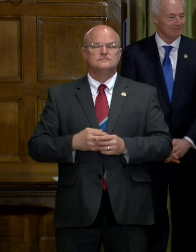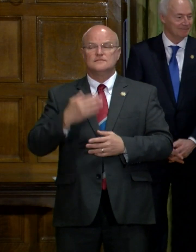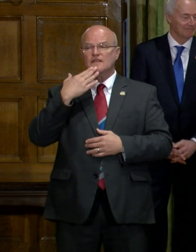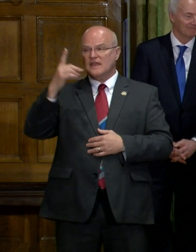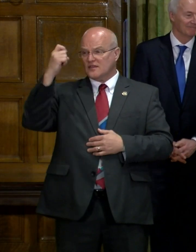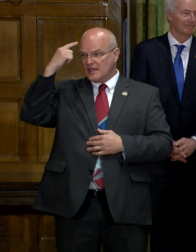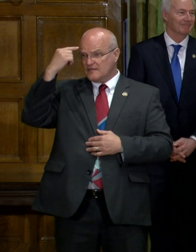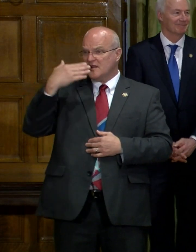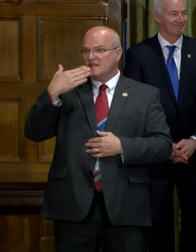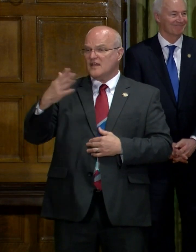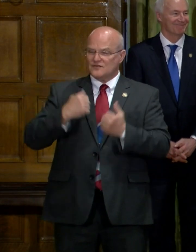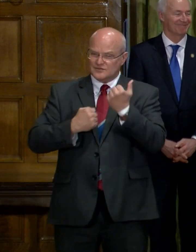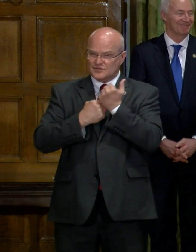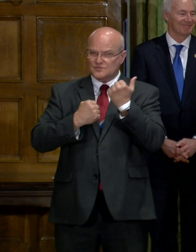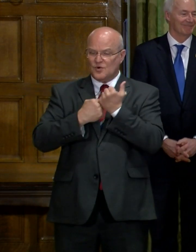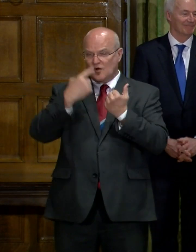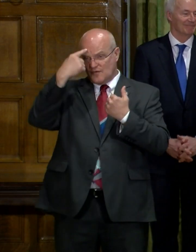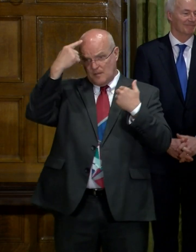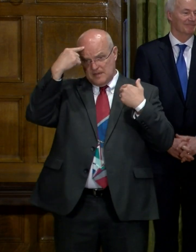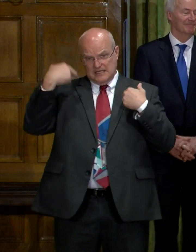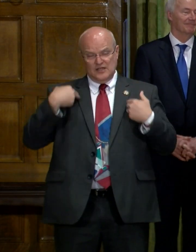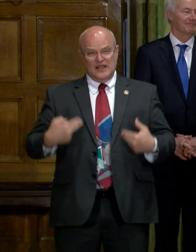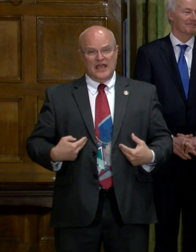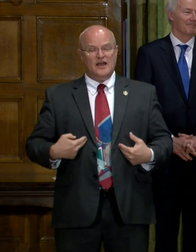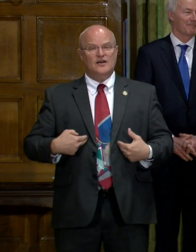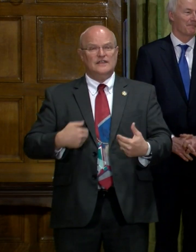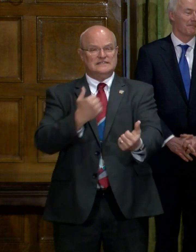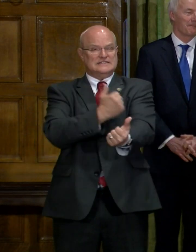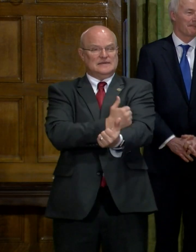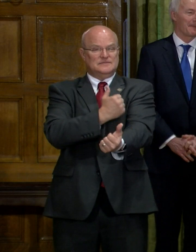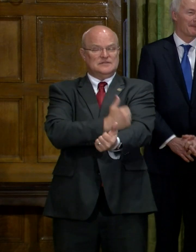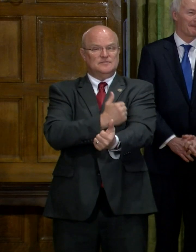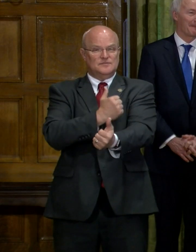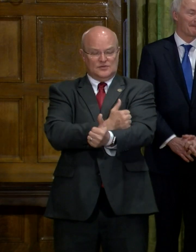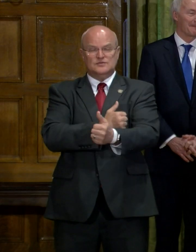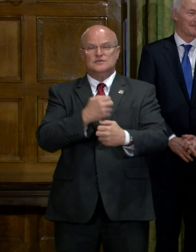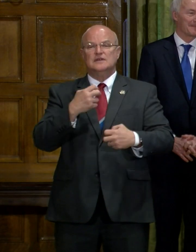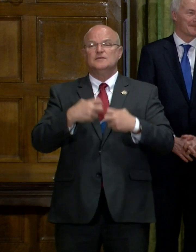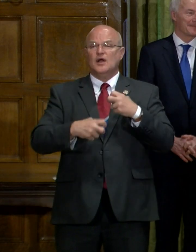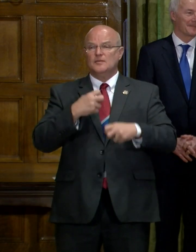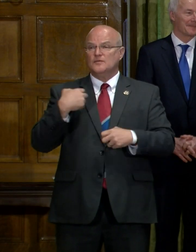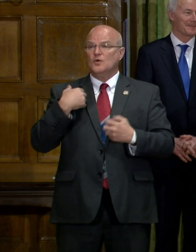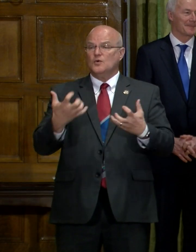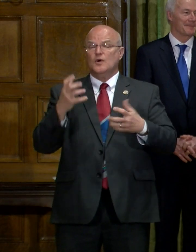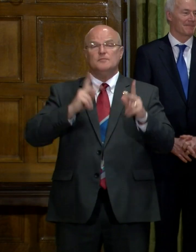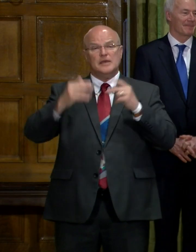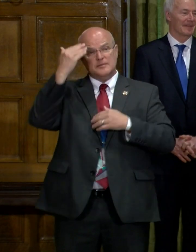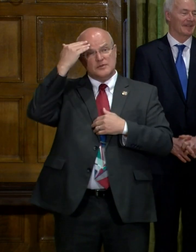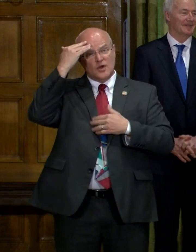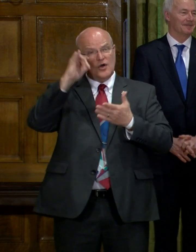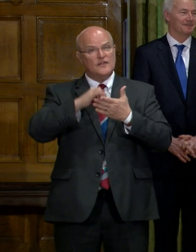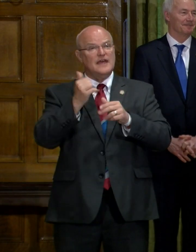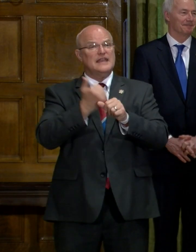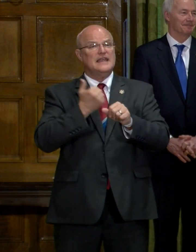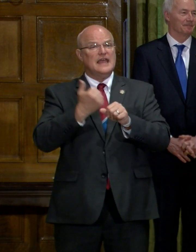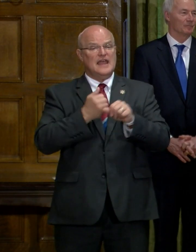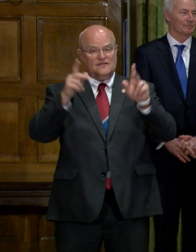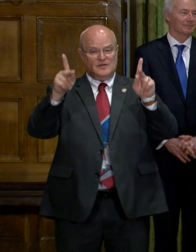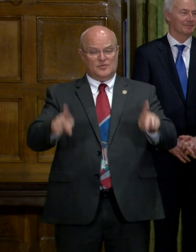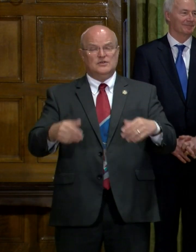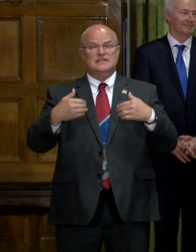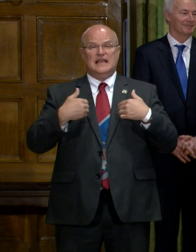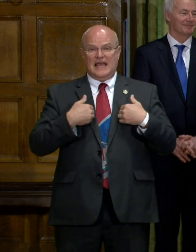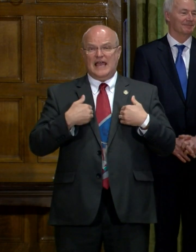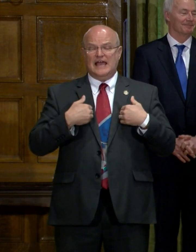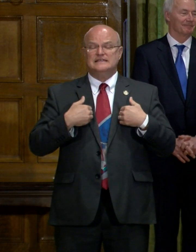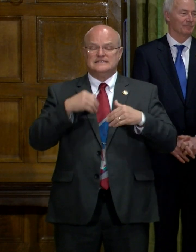Thank you, Governor, and thank you for your support for mental health and substance use disorder services. We want everyone to know that every Arkansan has